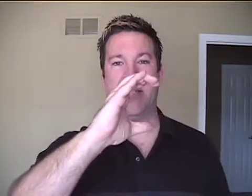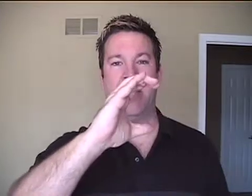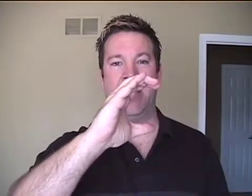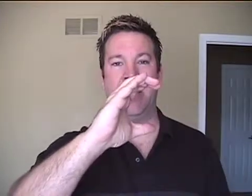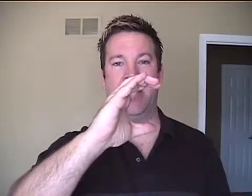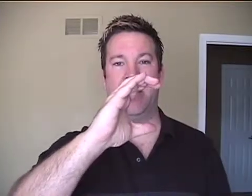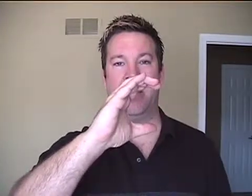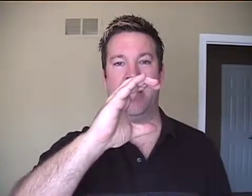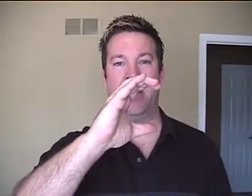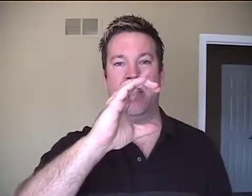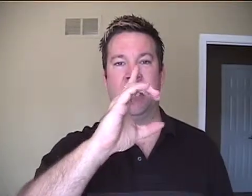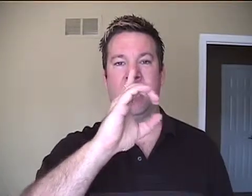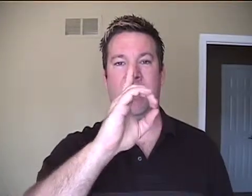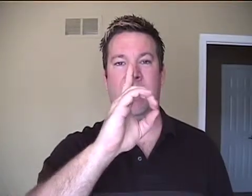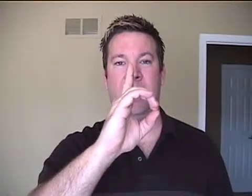C. D.